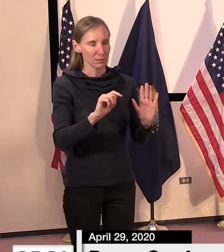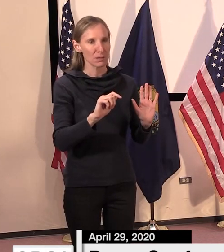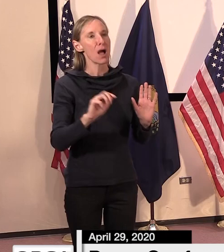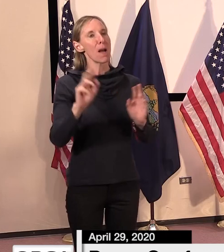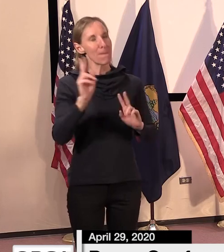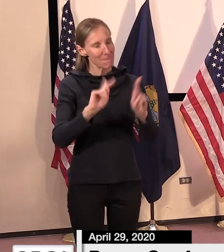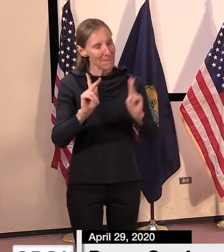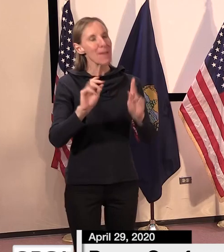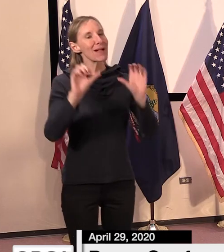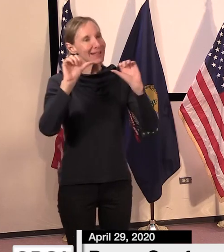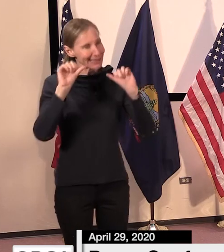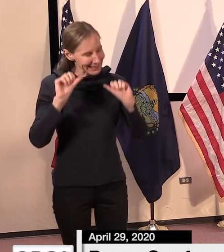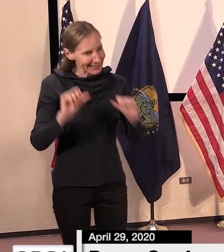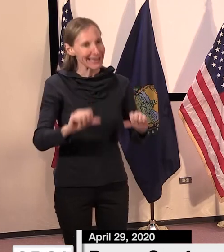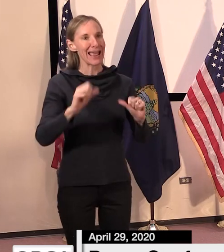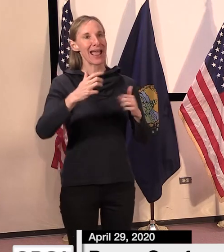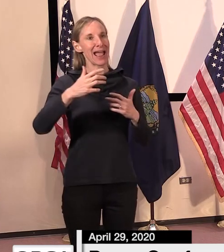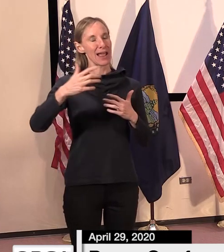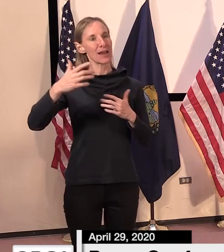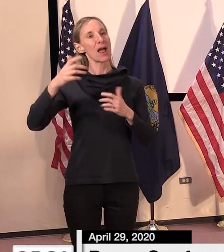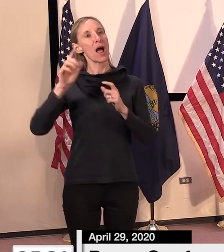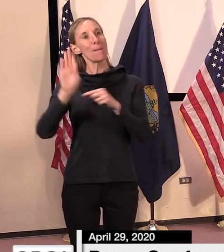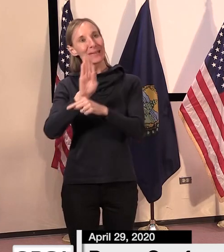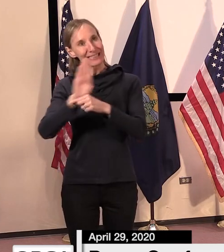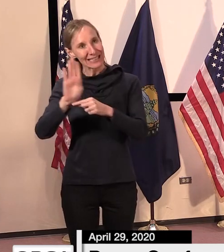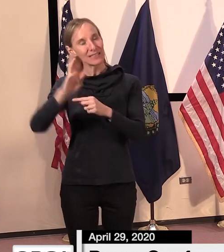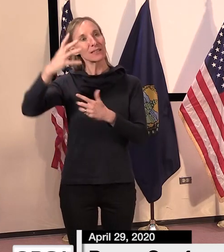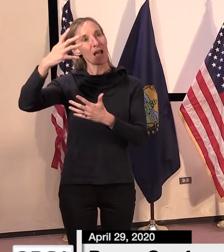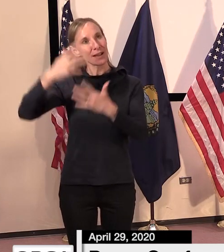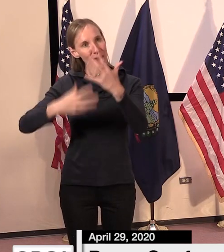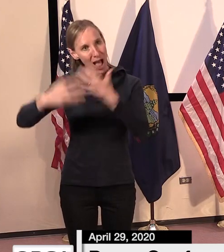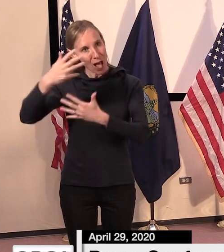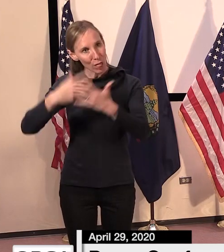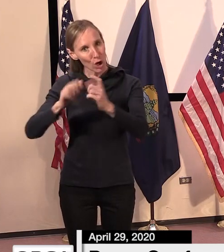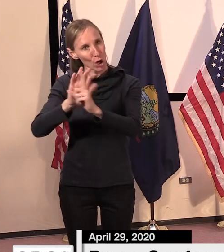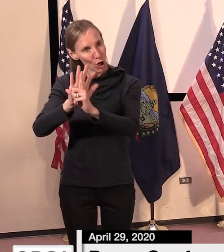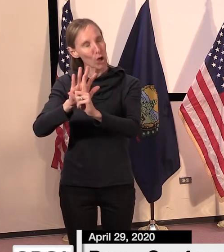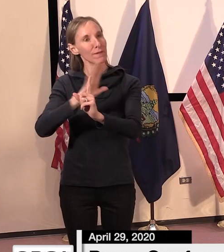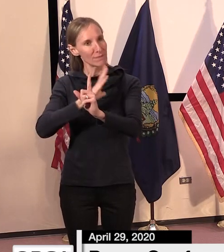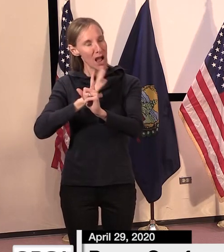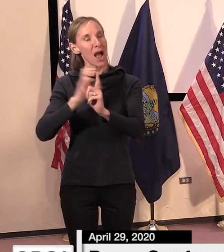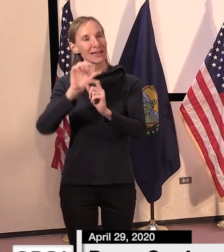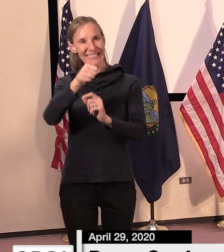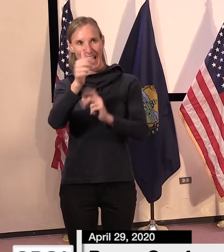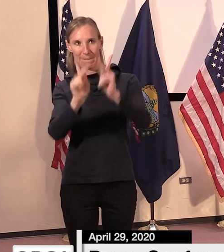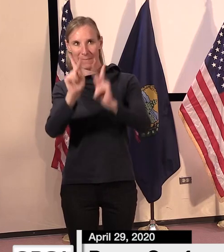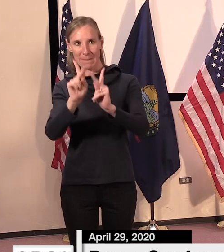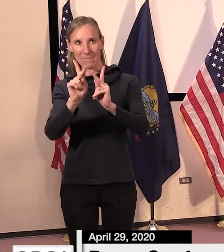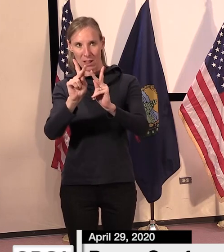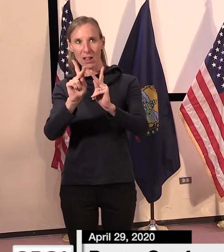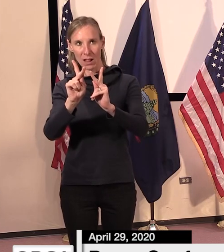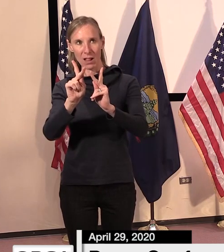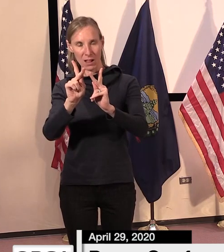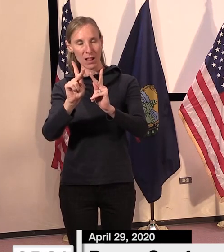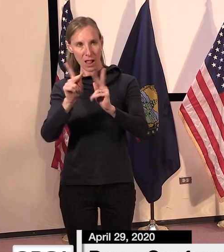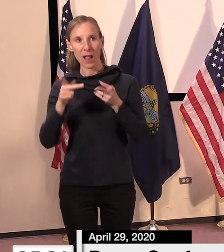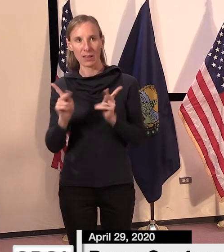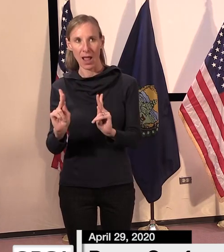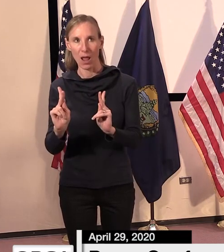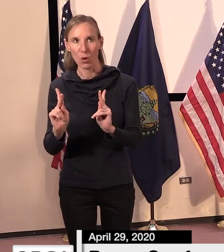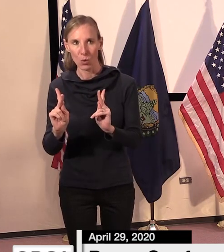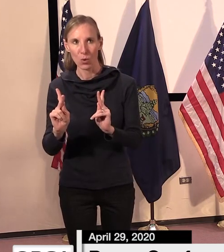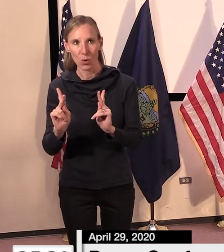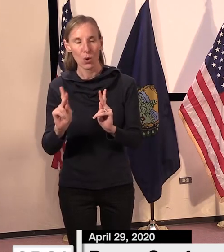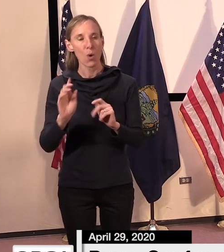gather, whether it's in business settings or whether it's in any of the guidance that we provided where